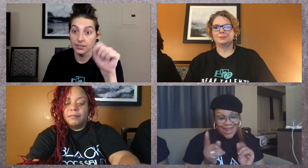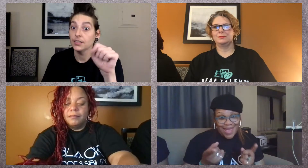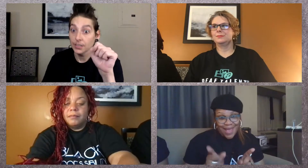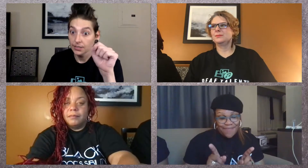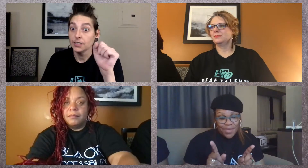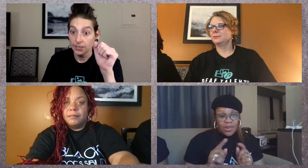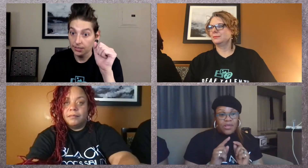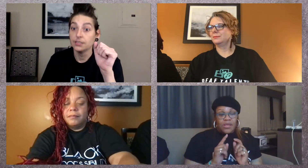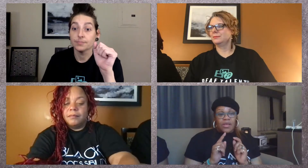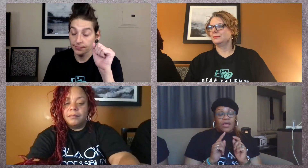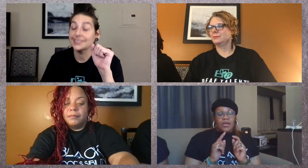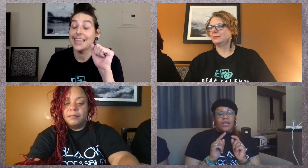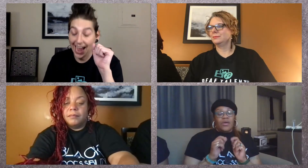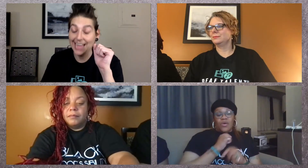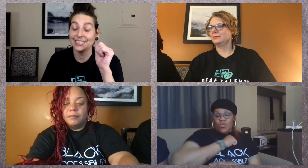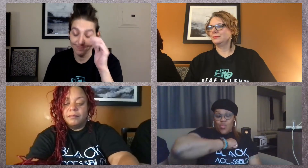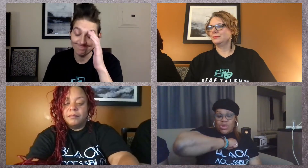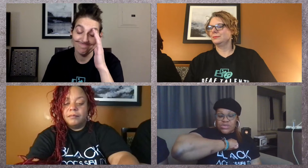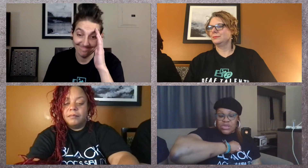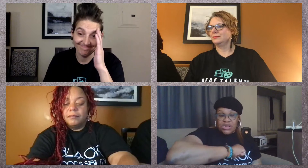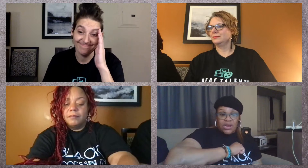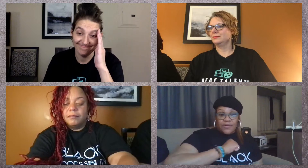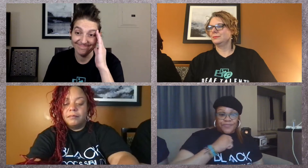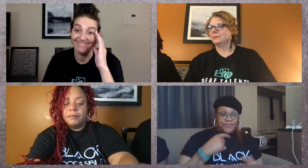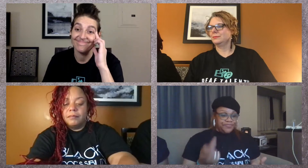I'm just telling you the truth.